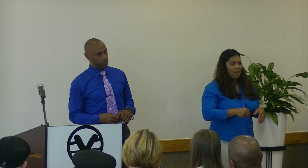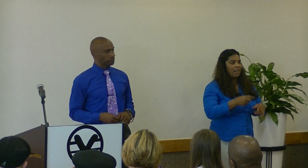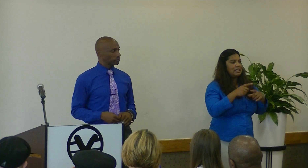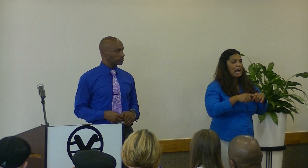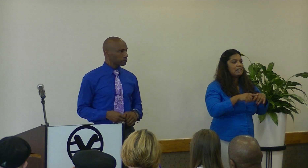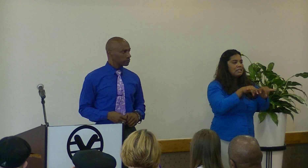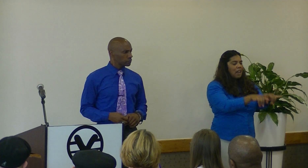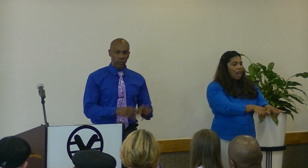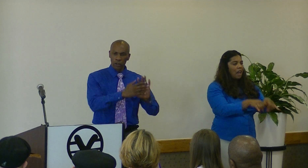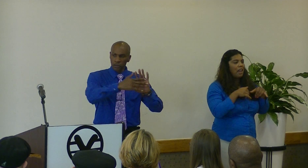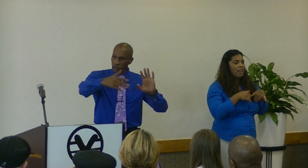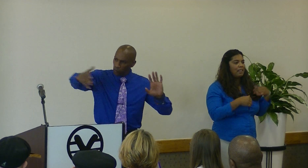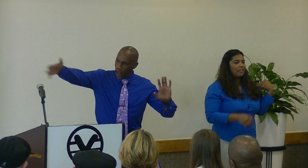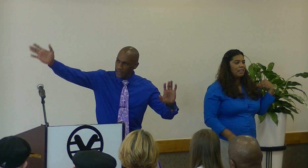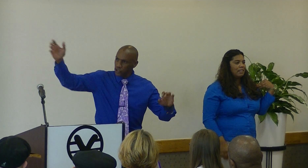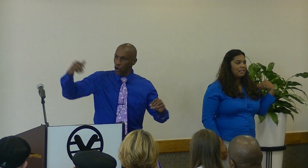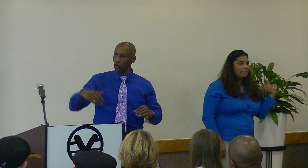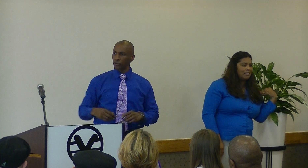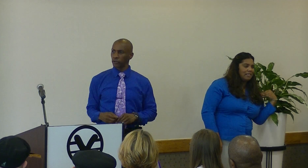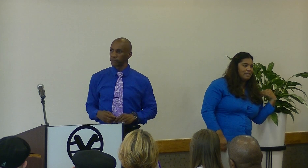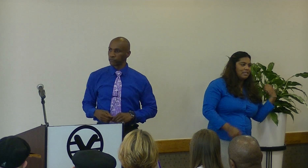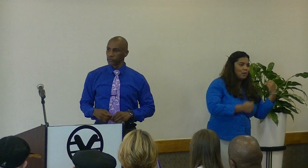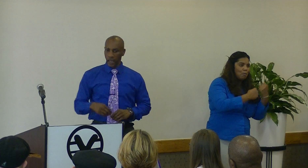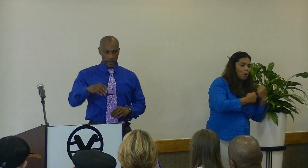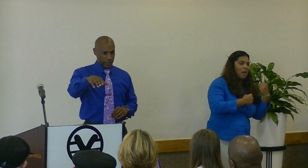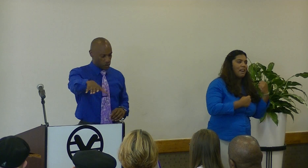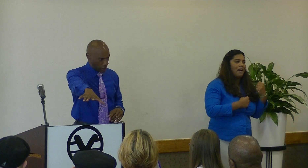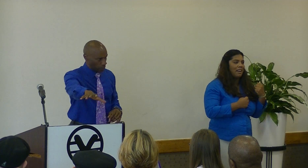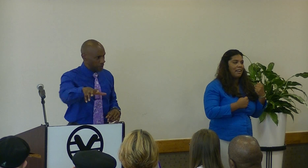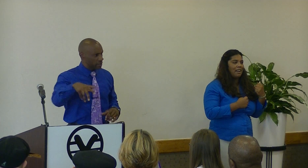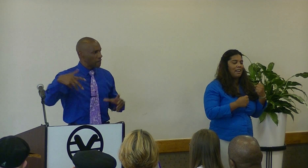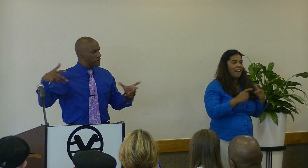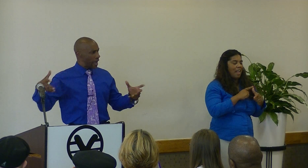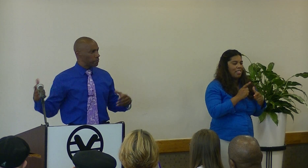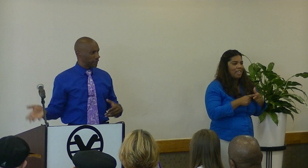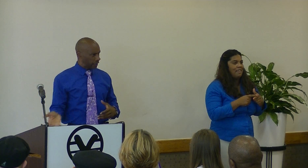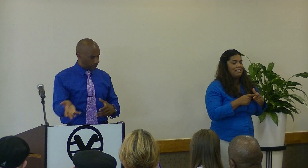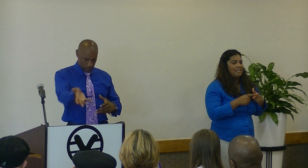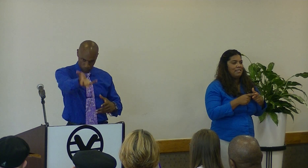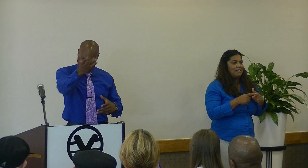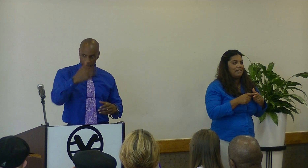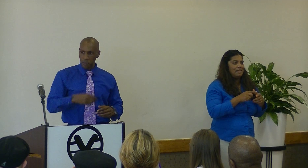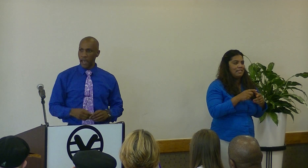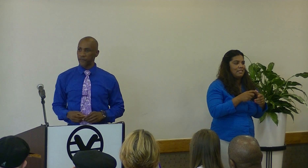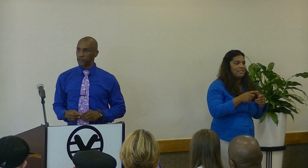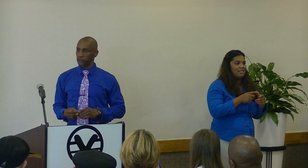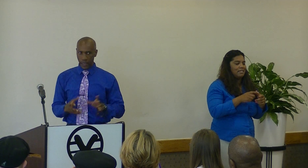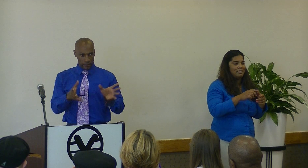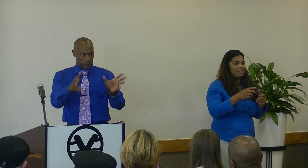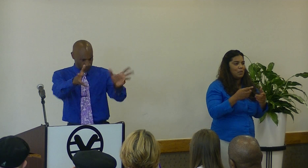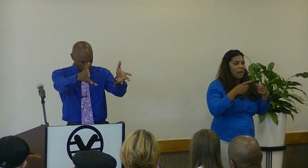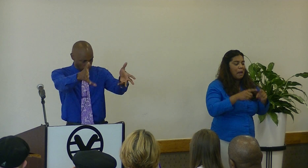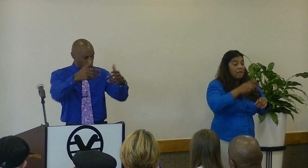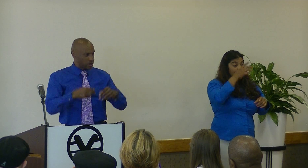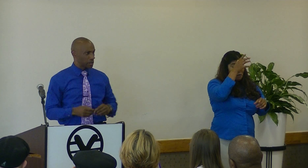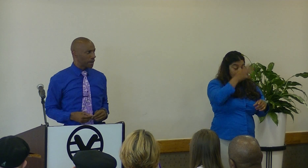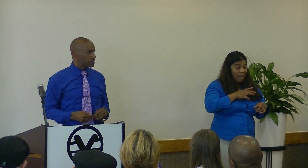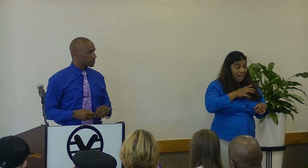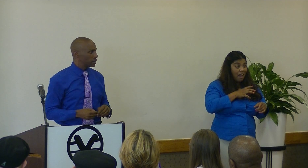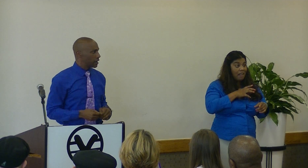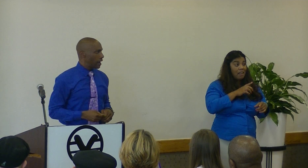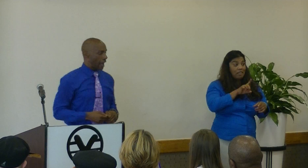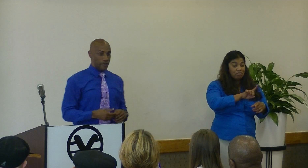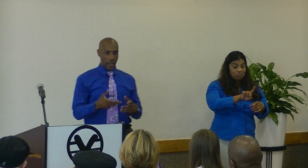him lean. Ride is over, and the gentleman's family meet him at the entrance